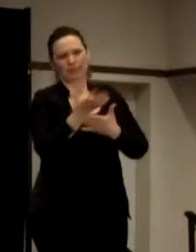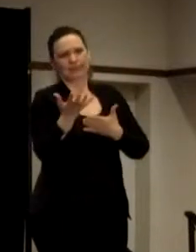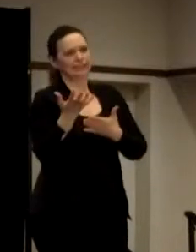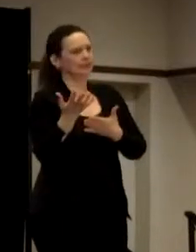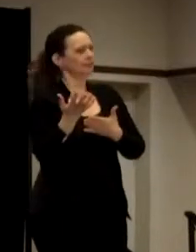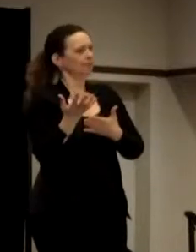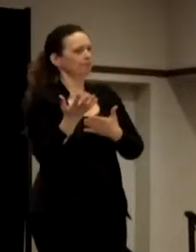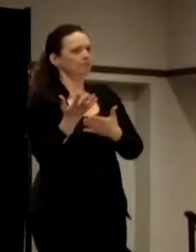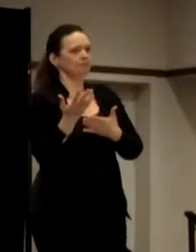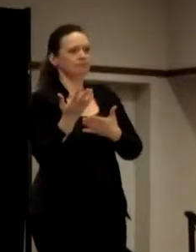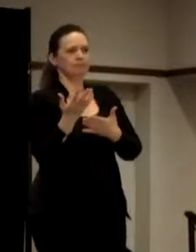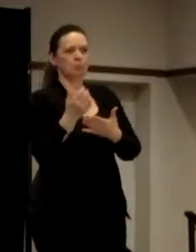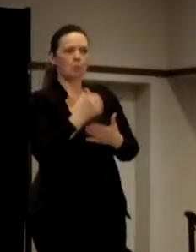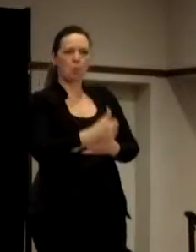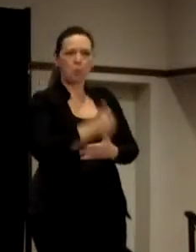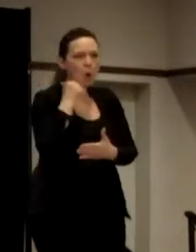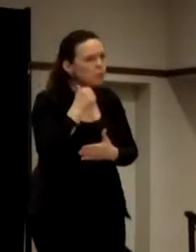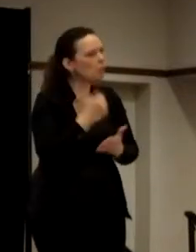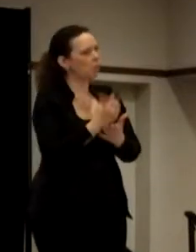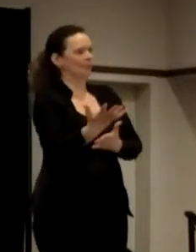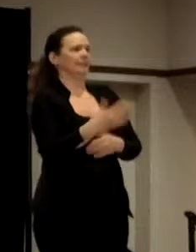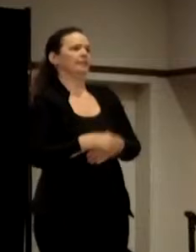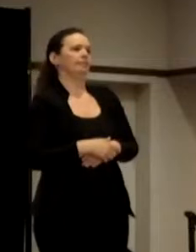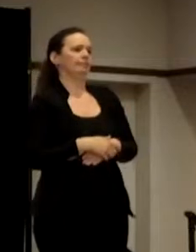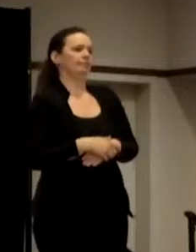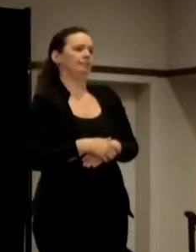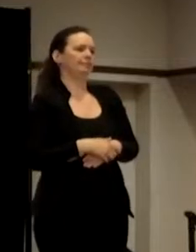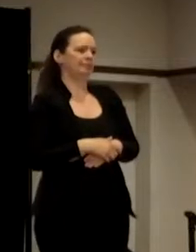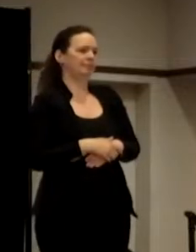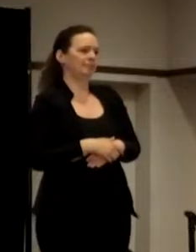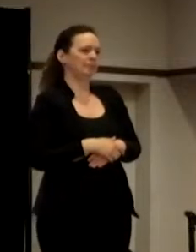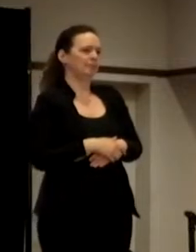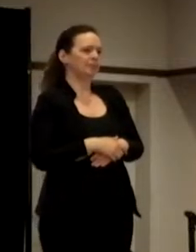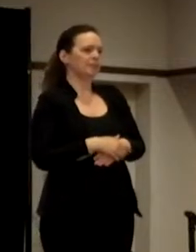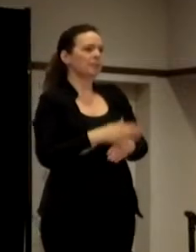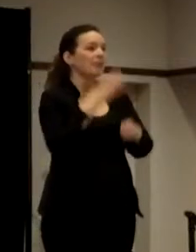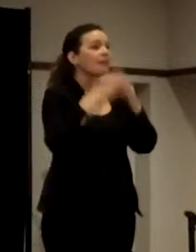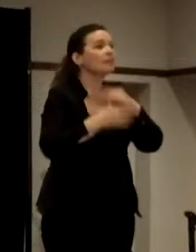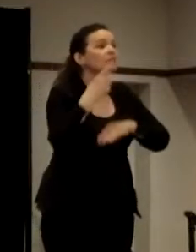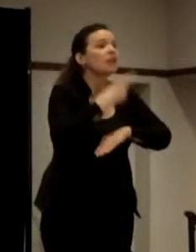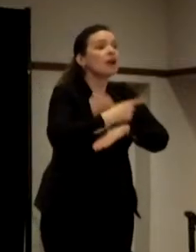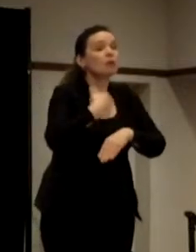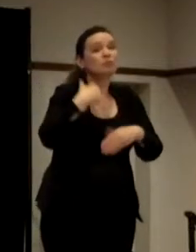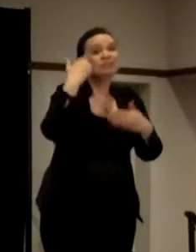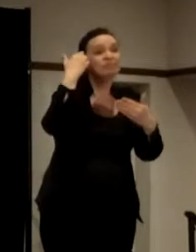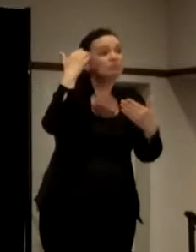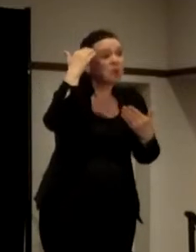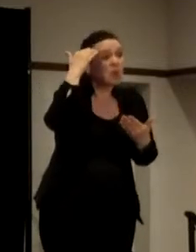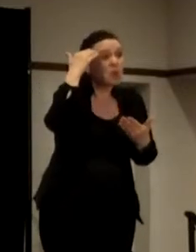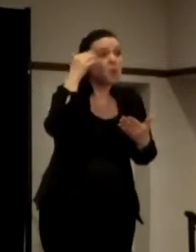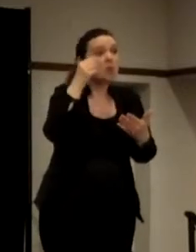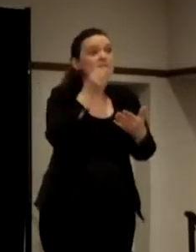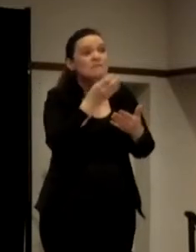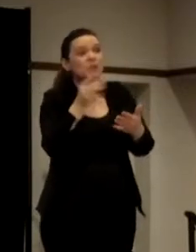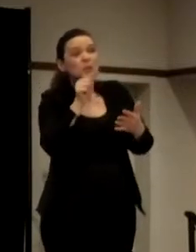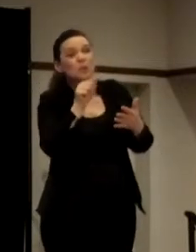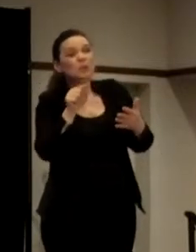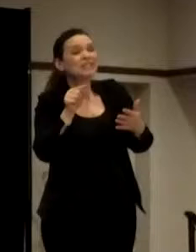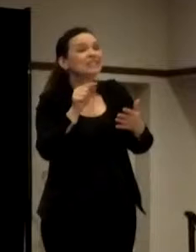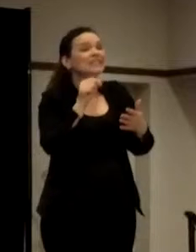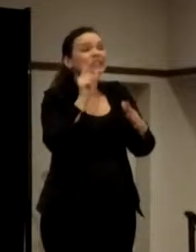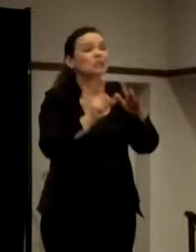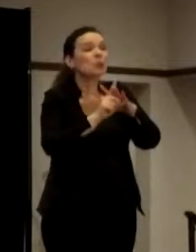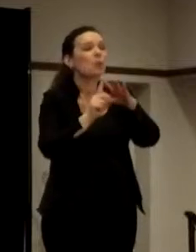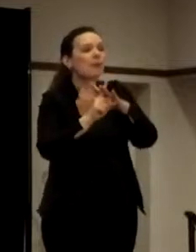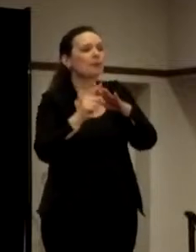one. And so at the end of the day, we knew there's always a couple no-shows. We knew there would be an extra shot,